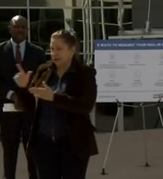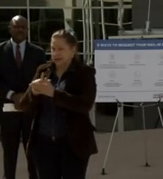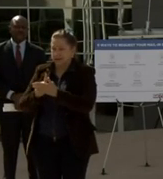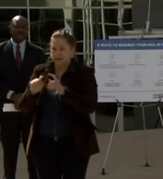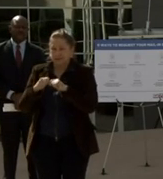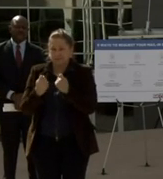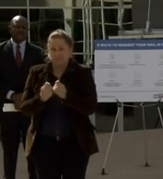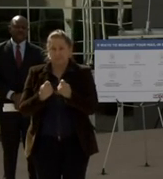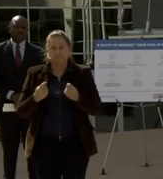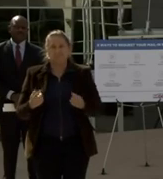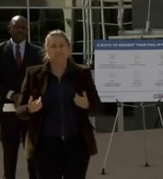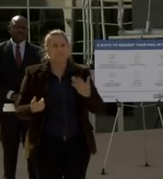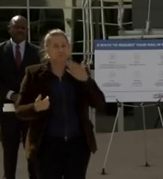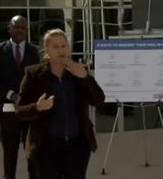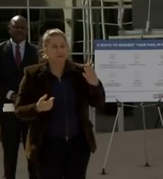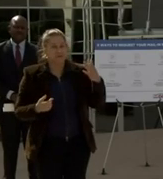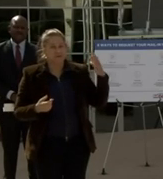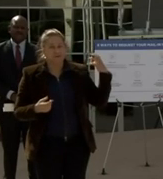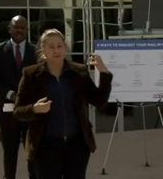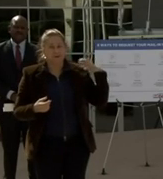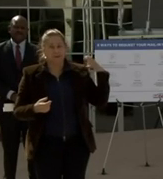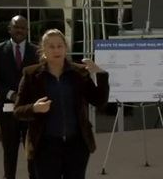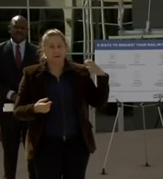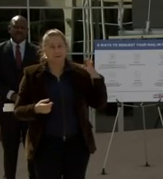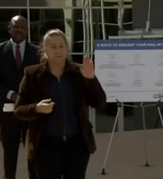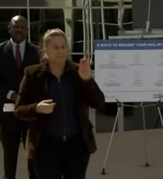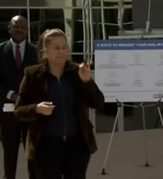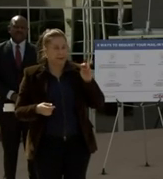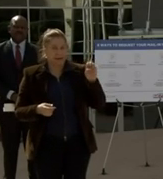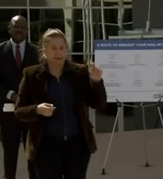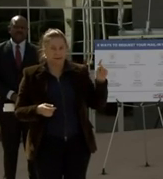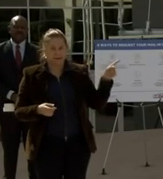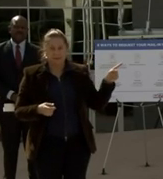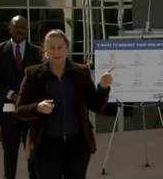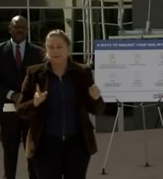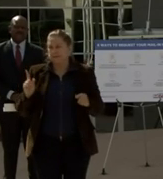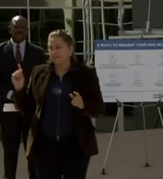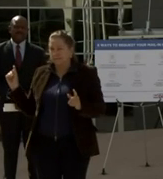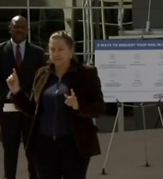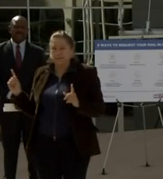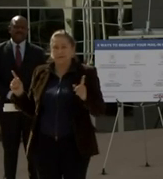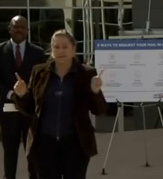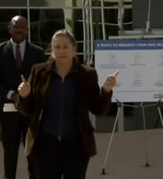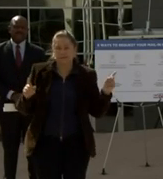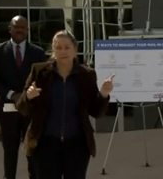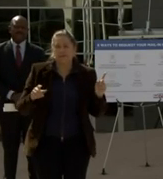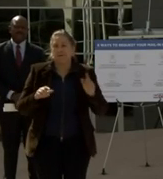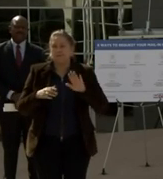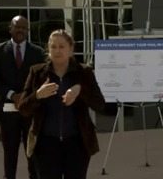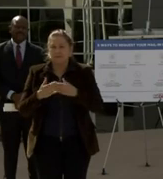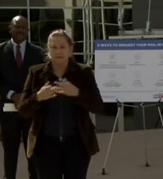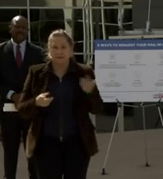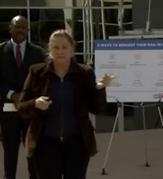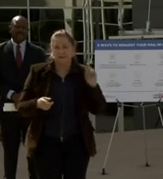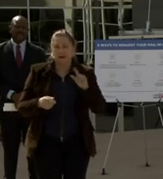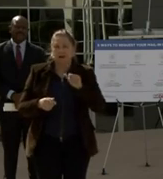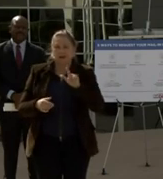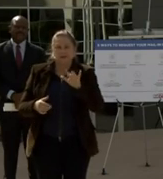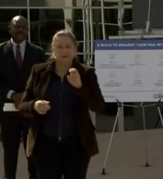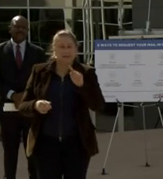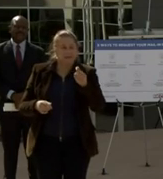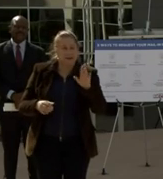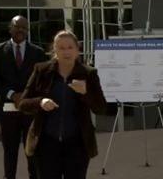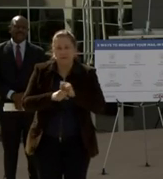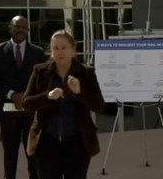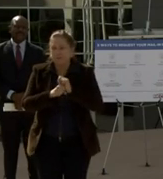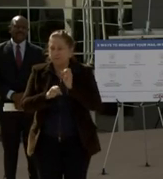I think that he, Alice, Terry, everybody at the Board of Elections has really risen to the challenge here of trying to think about how do we do two things and